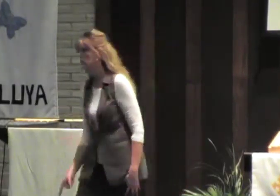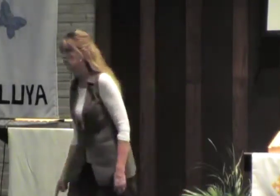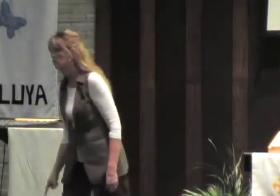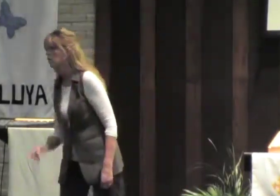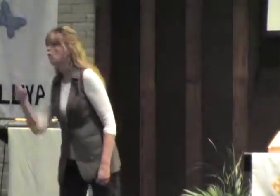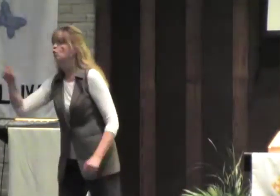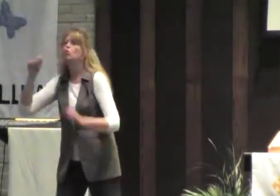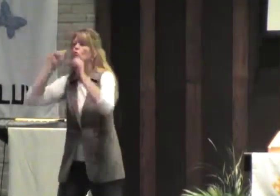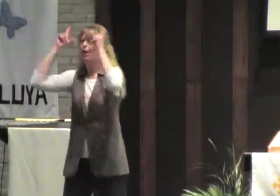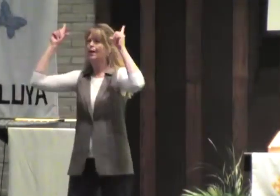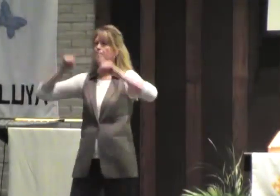It's true.